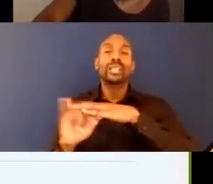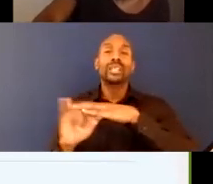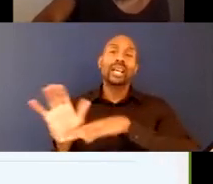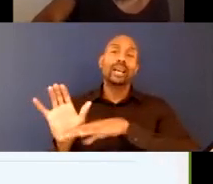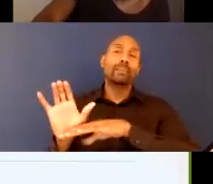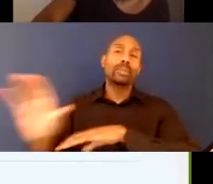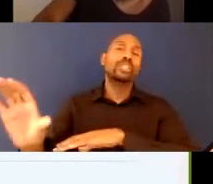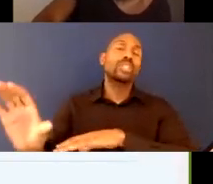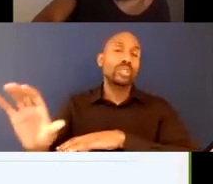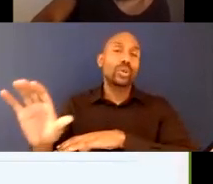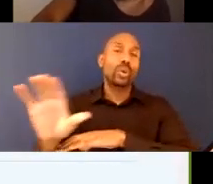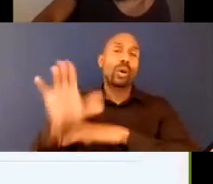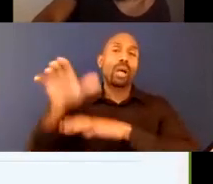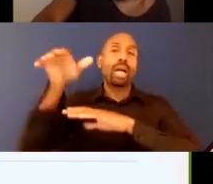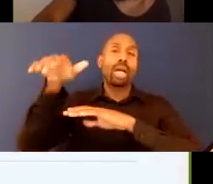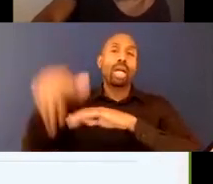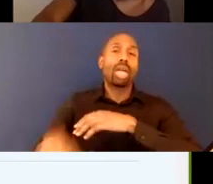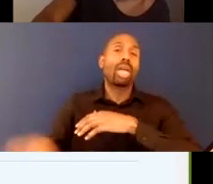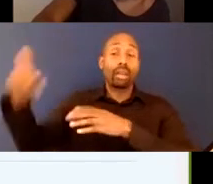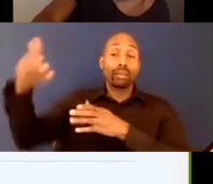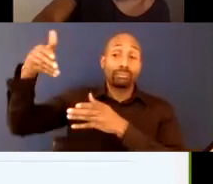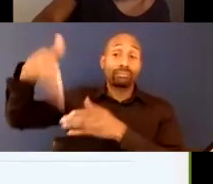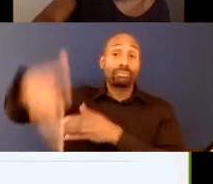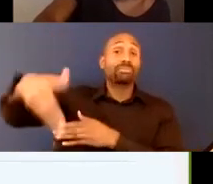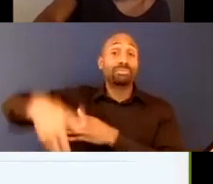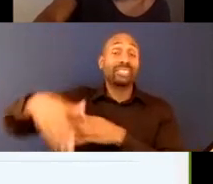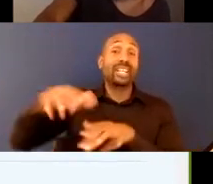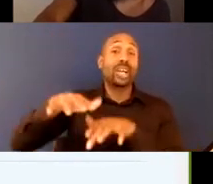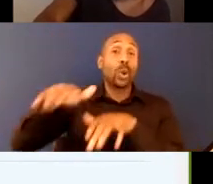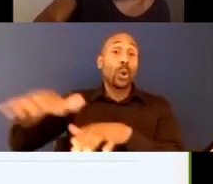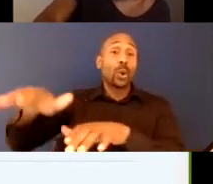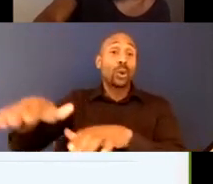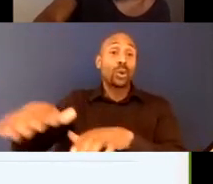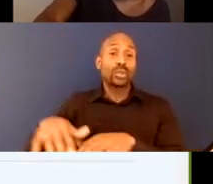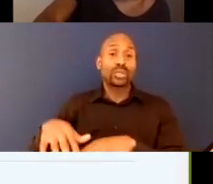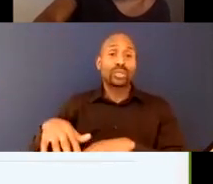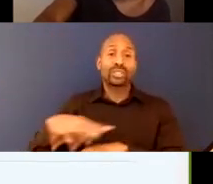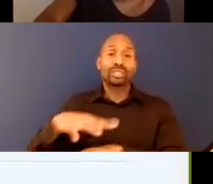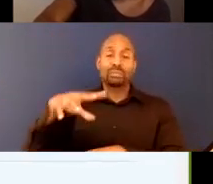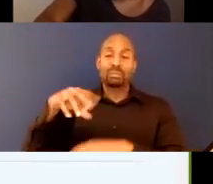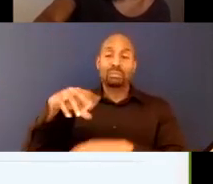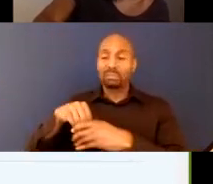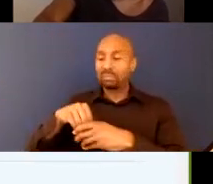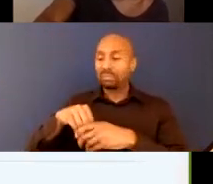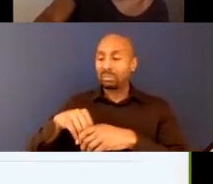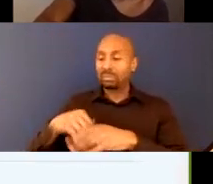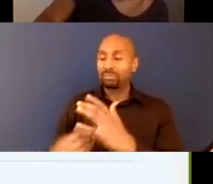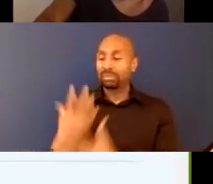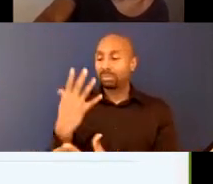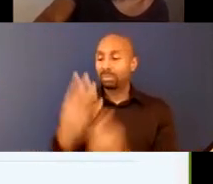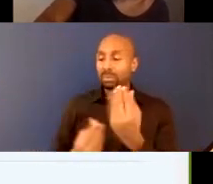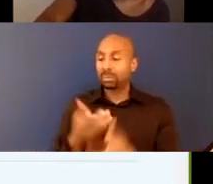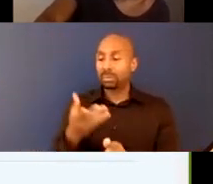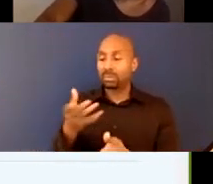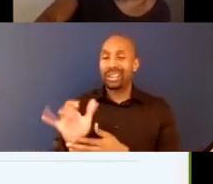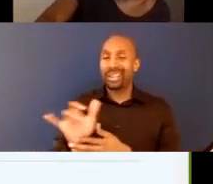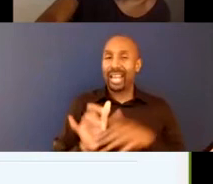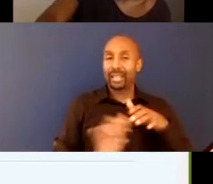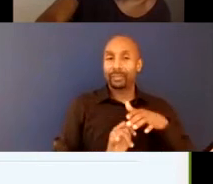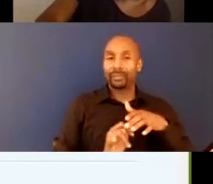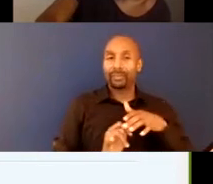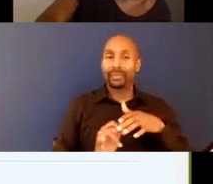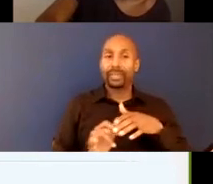at my seafloor. Ferment and flower, metallic traveler. I've been thrown off my